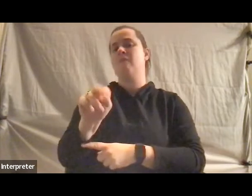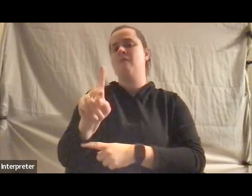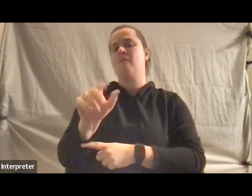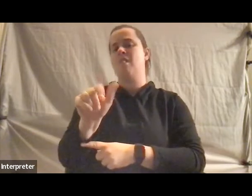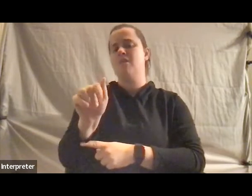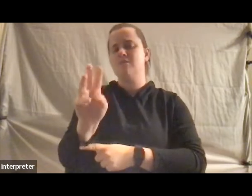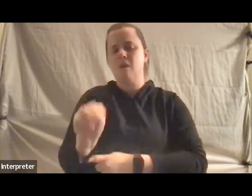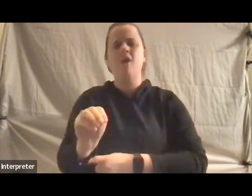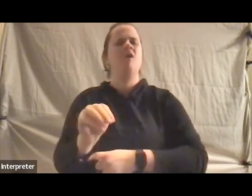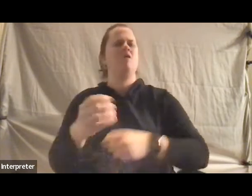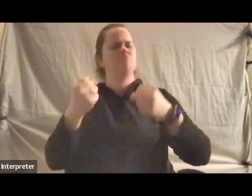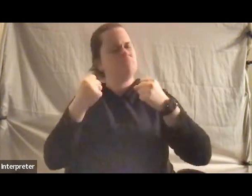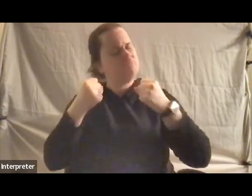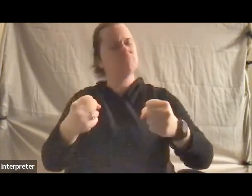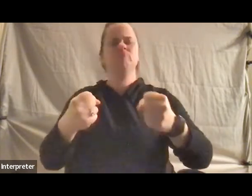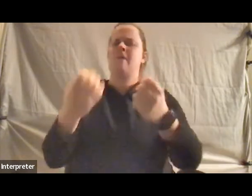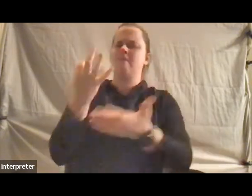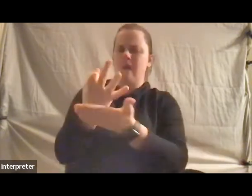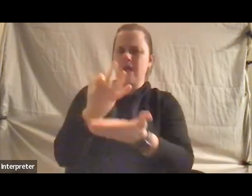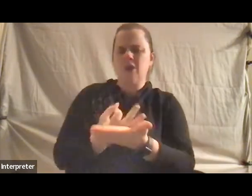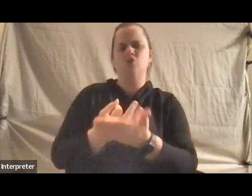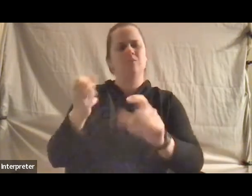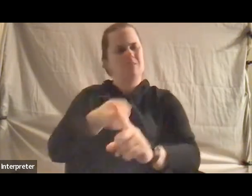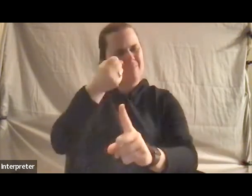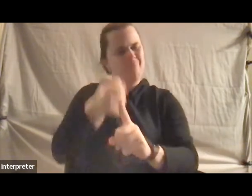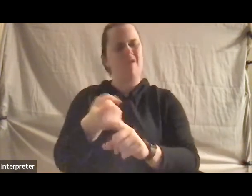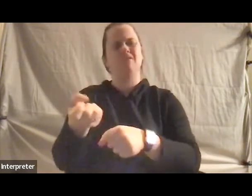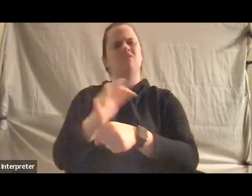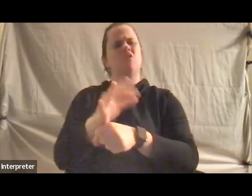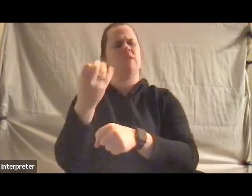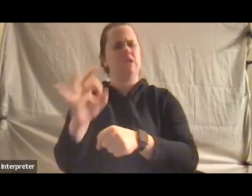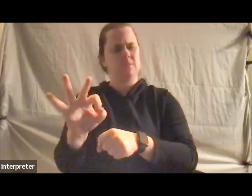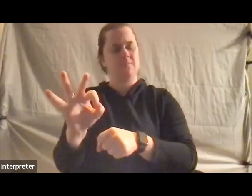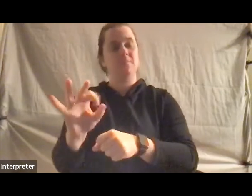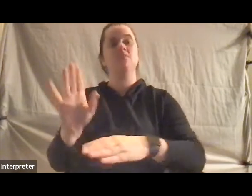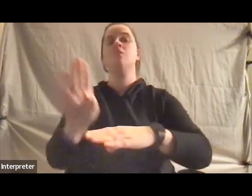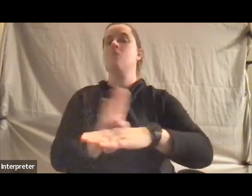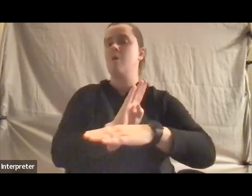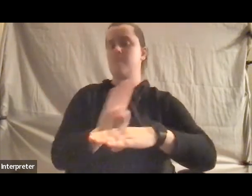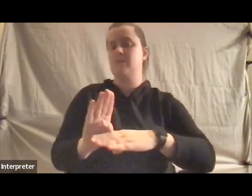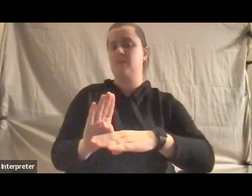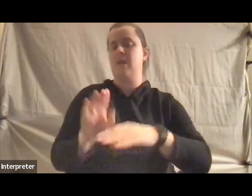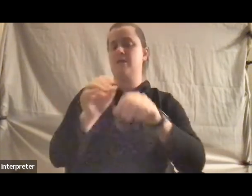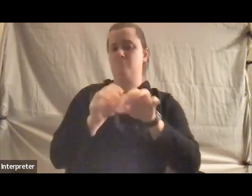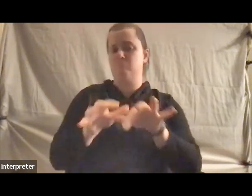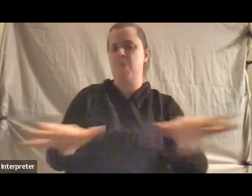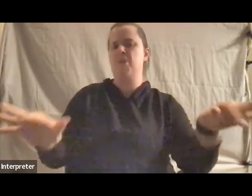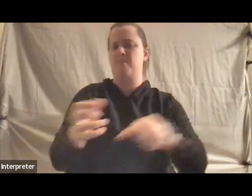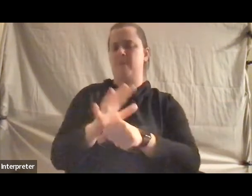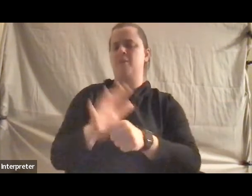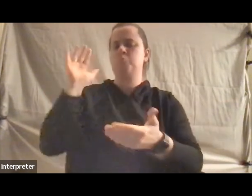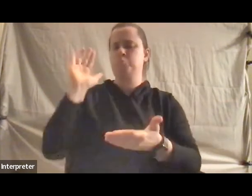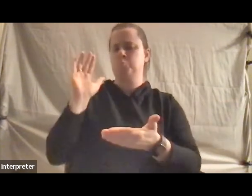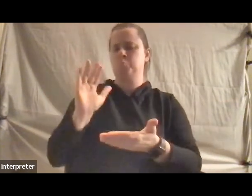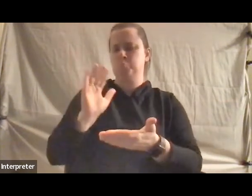the financial impacts of COVID-19. For our businesses, as the pandemic eases, the difficulties they